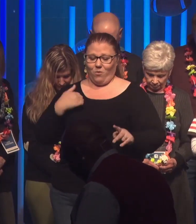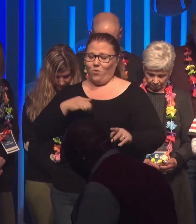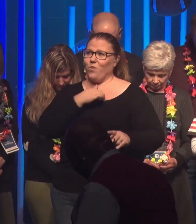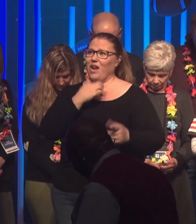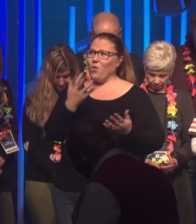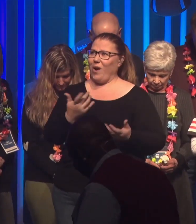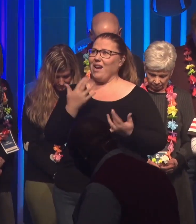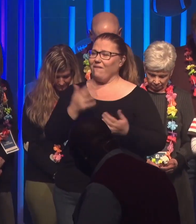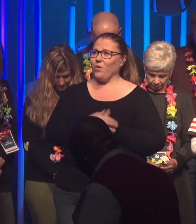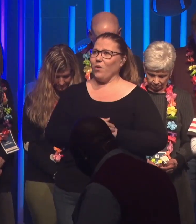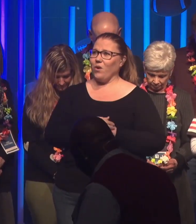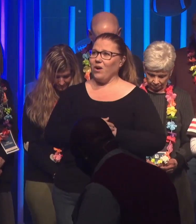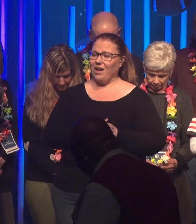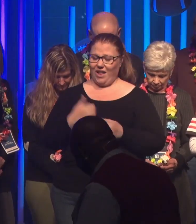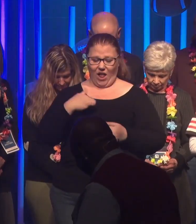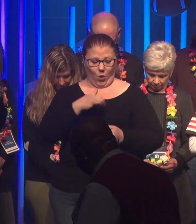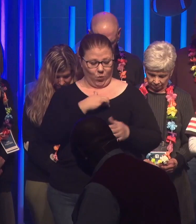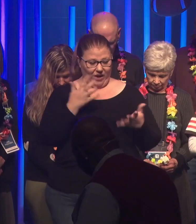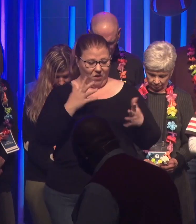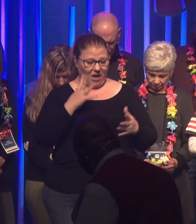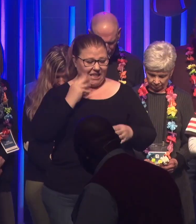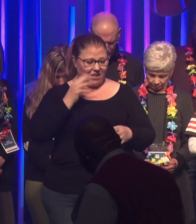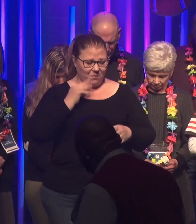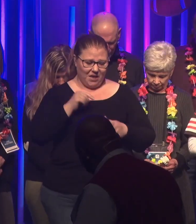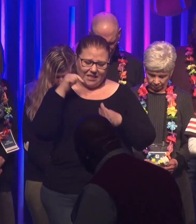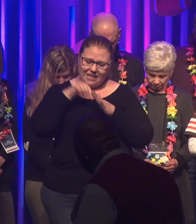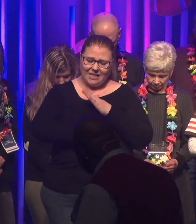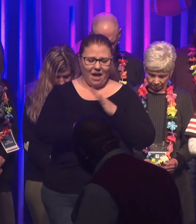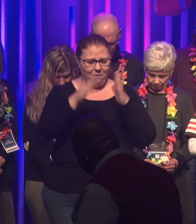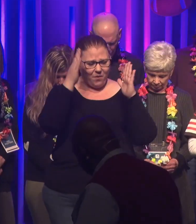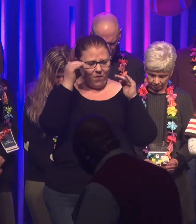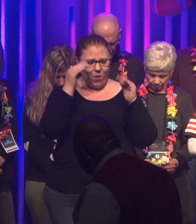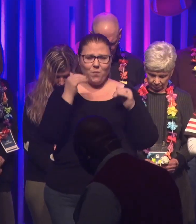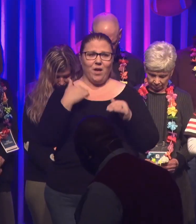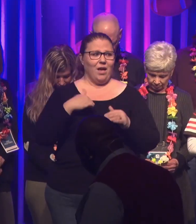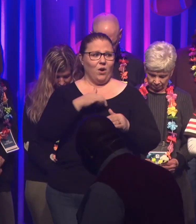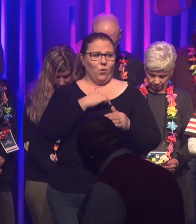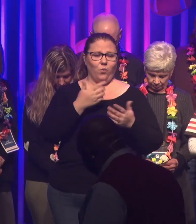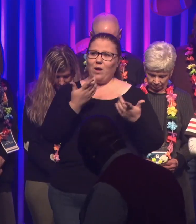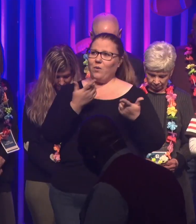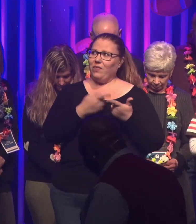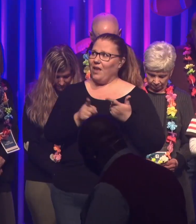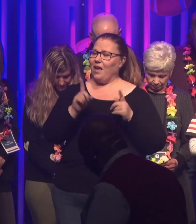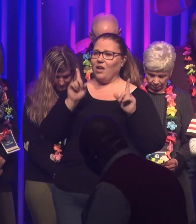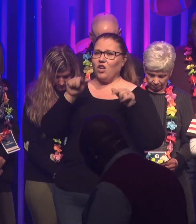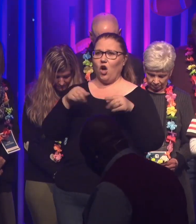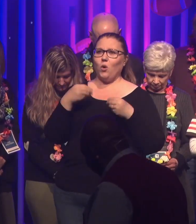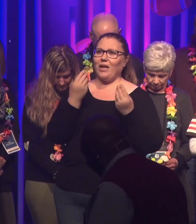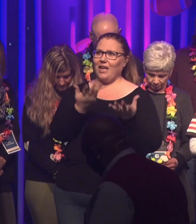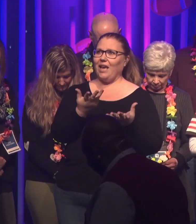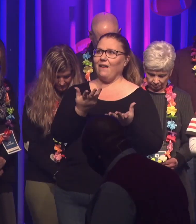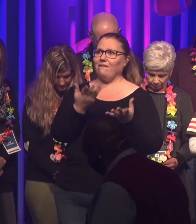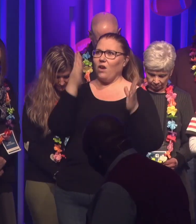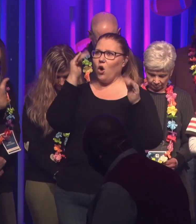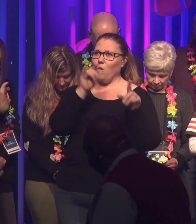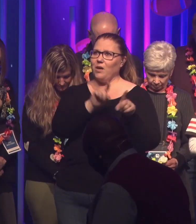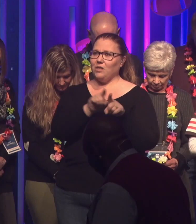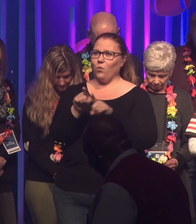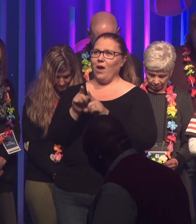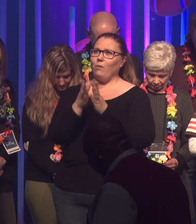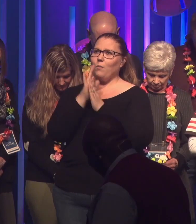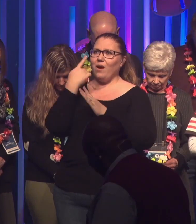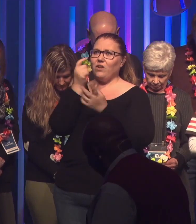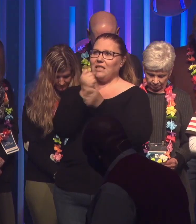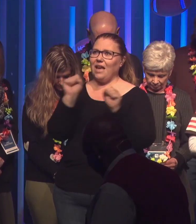be those who have experienced this depth of hope, and we would then go and give it as well. We pray for